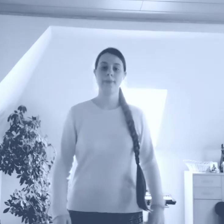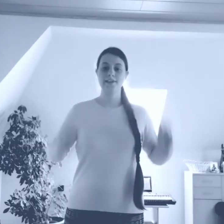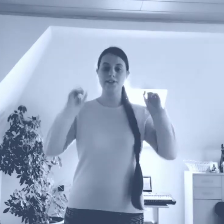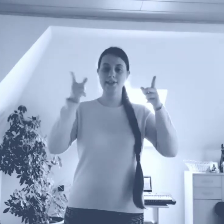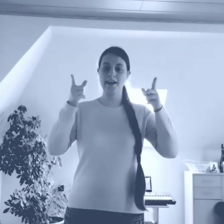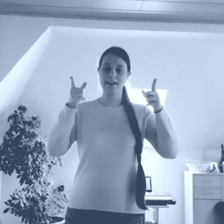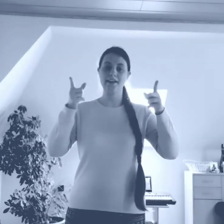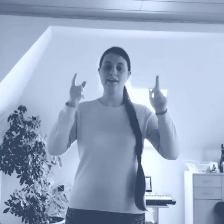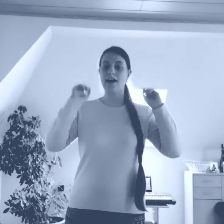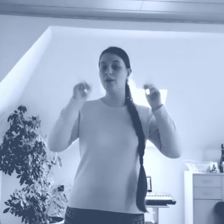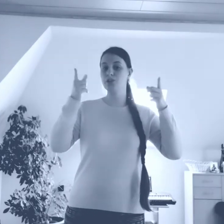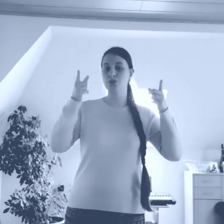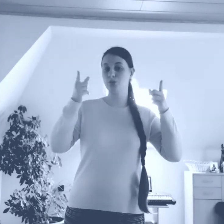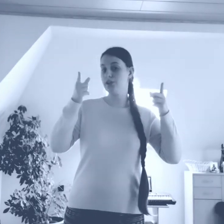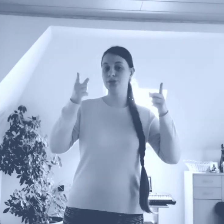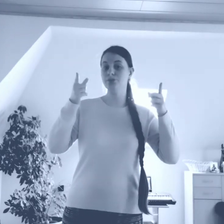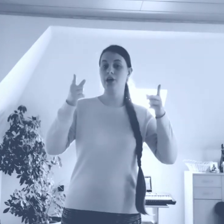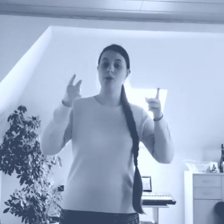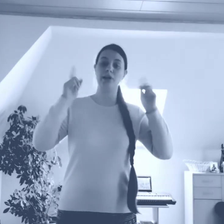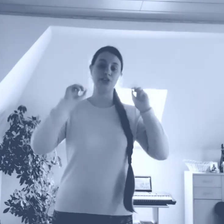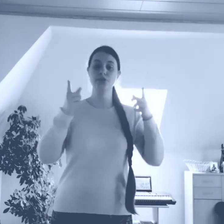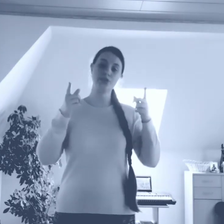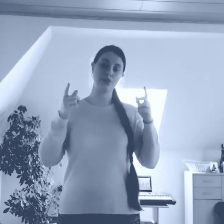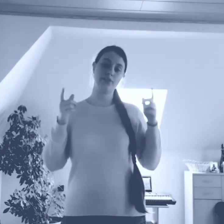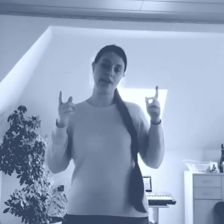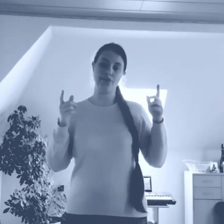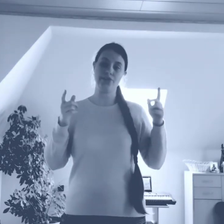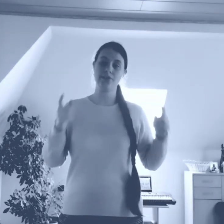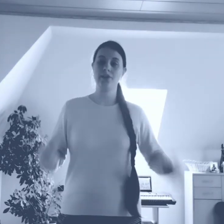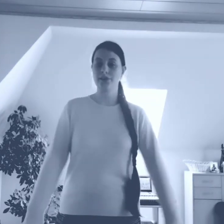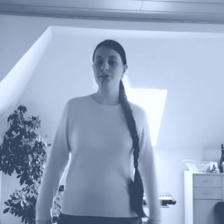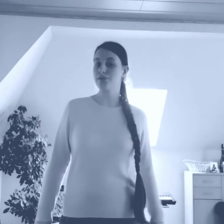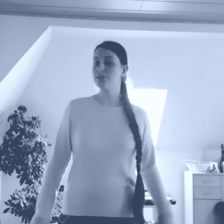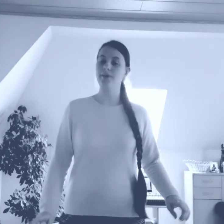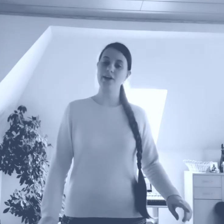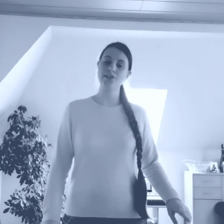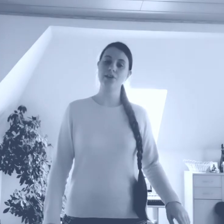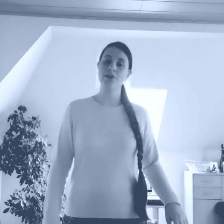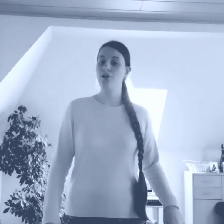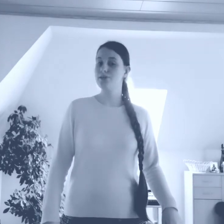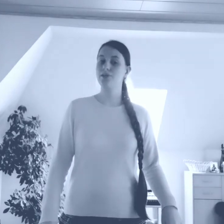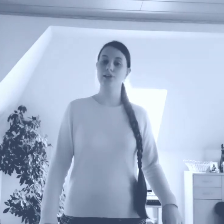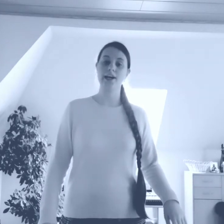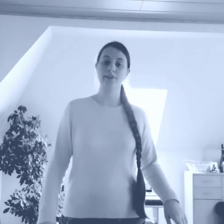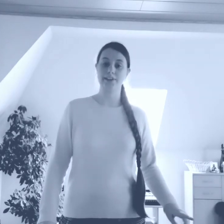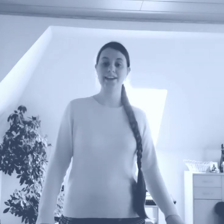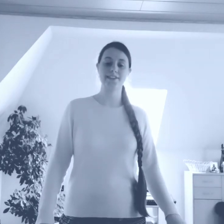Today I want to warn you about the new coronavirus. Coronavirus, also called COVID-19,